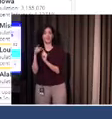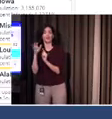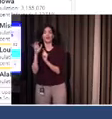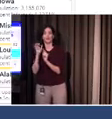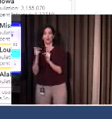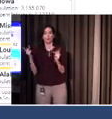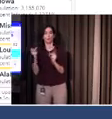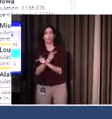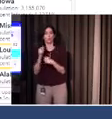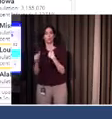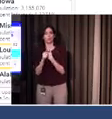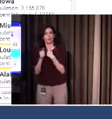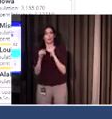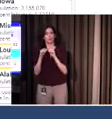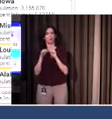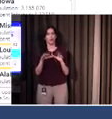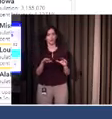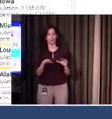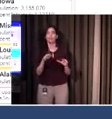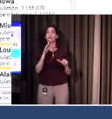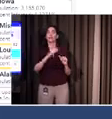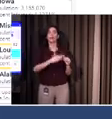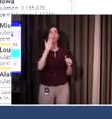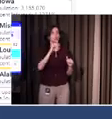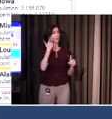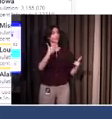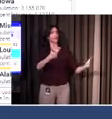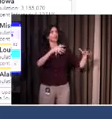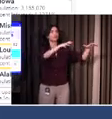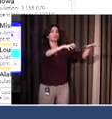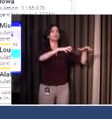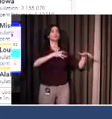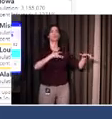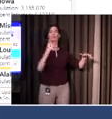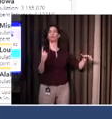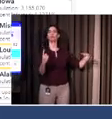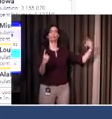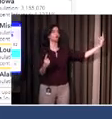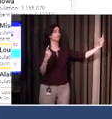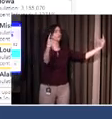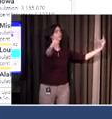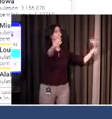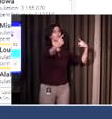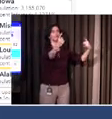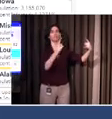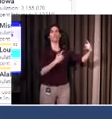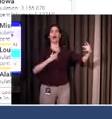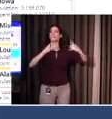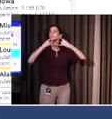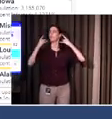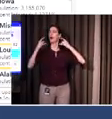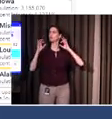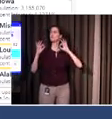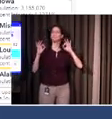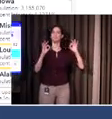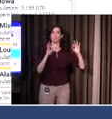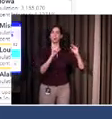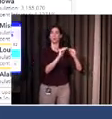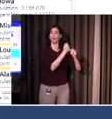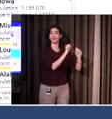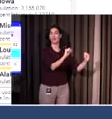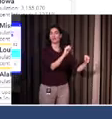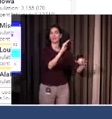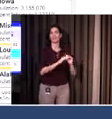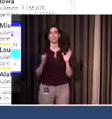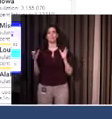a bigger threat than going into larger venues where everyone is going to be masking and keeping their distance. And